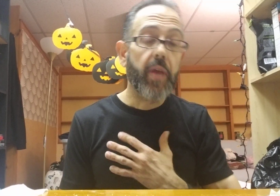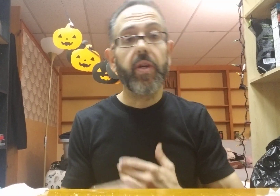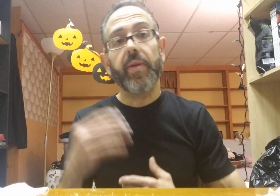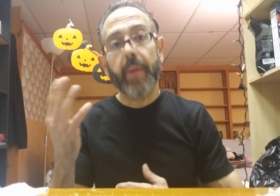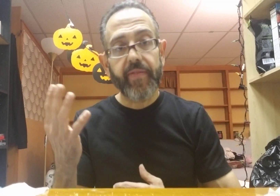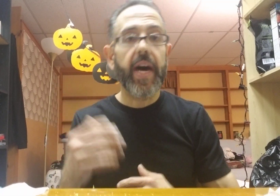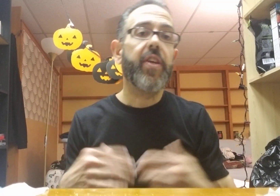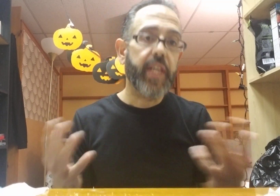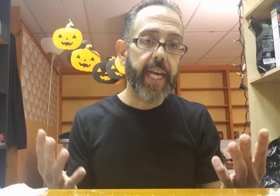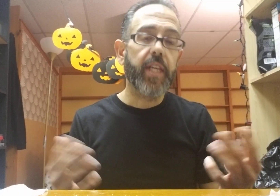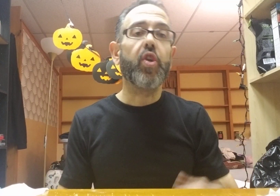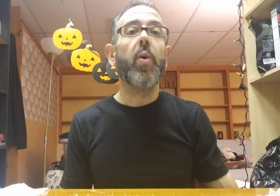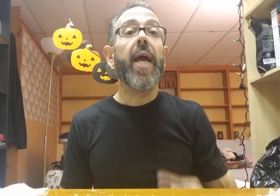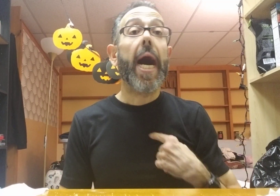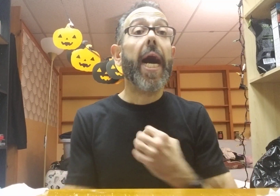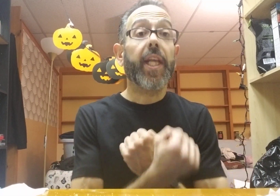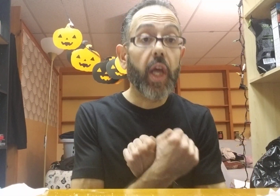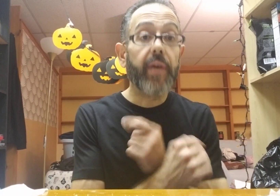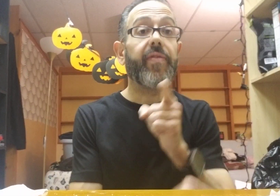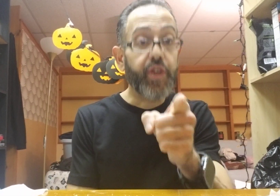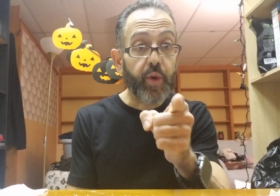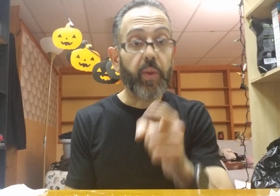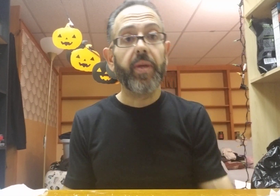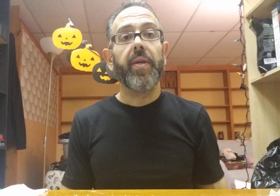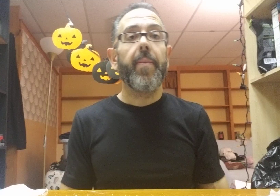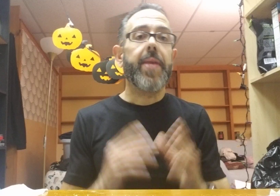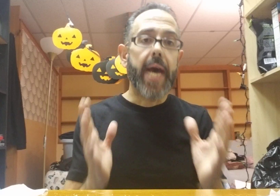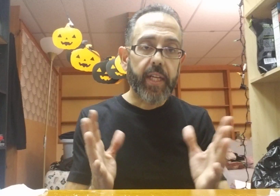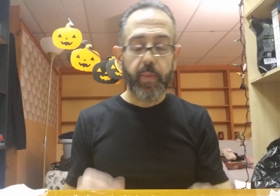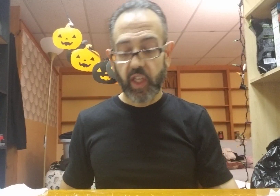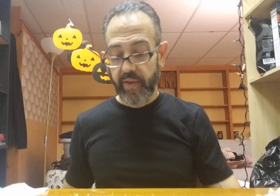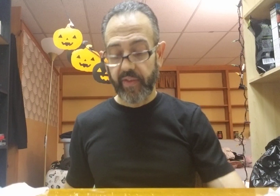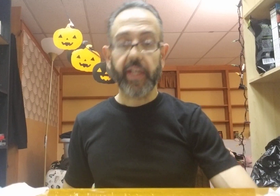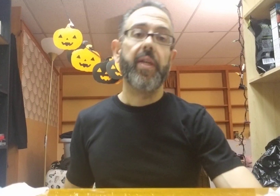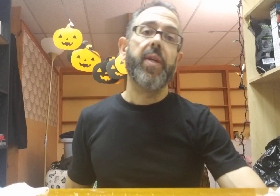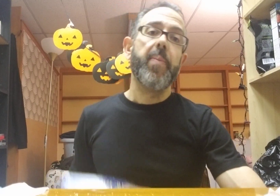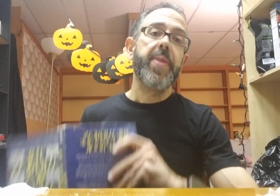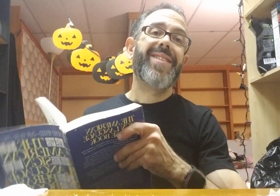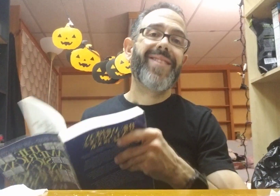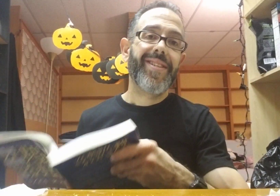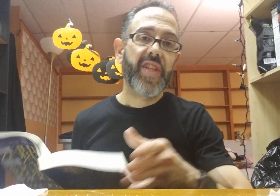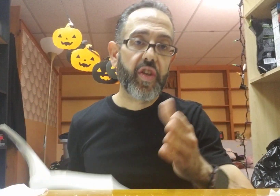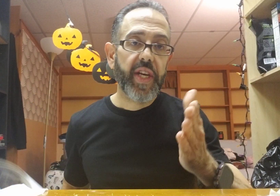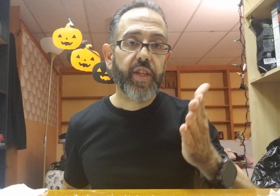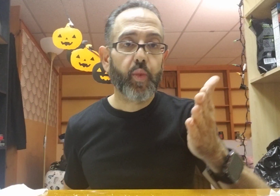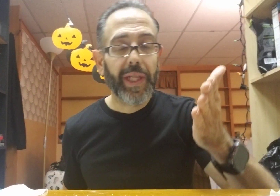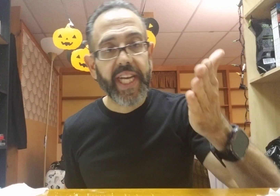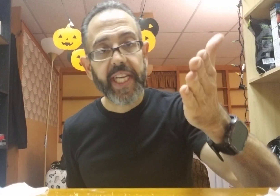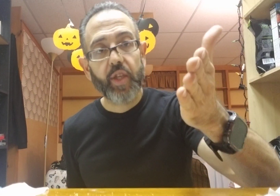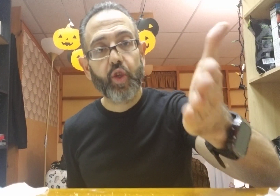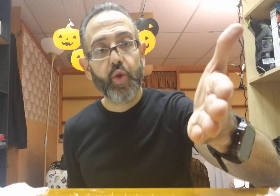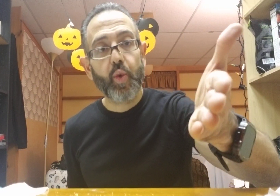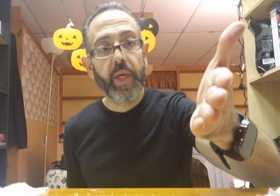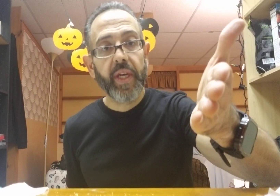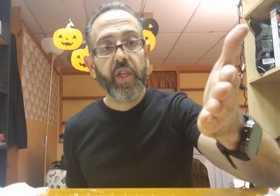mother, my father. You get it? So I love you, non-specific. Since it's relating to